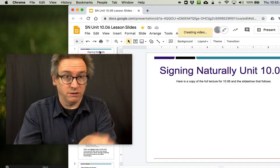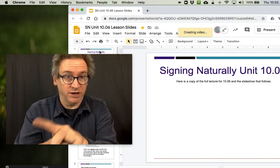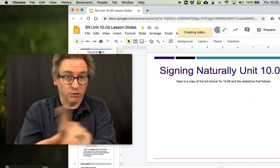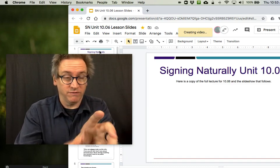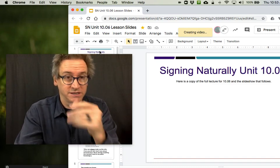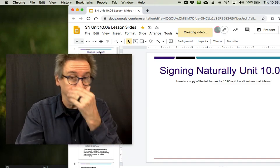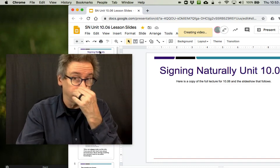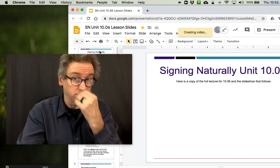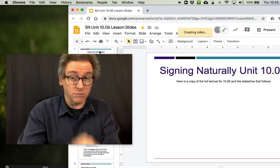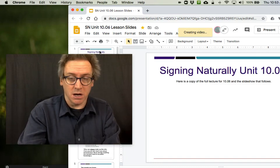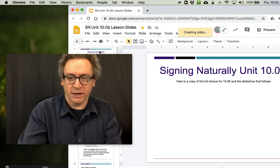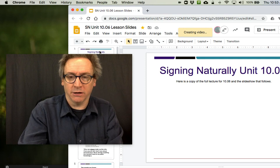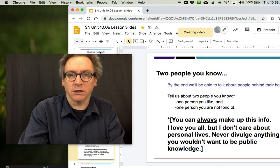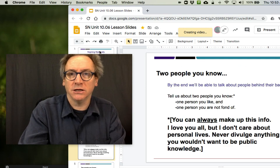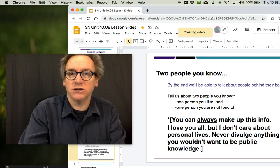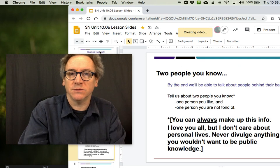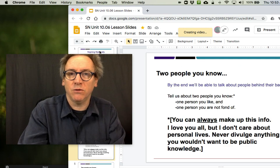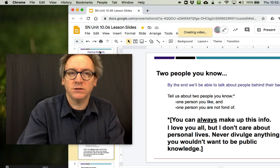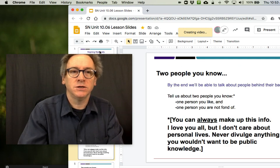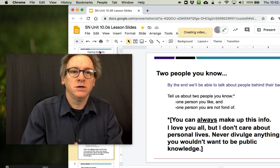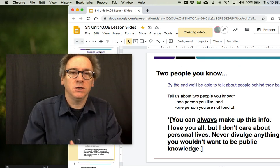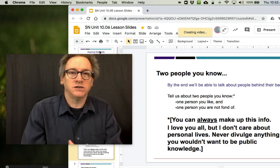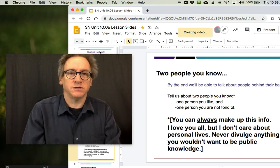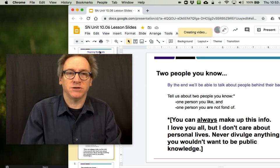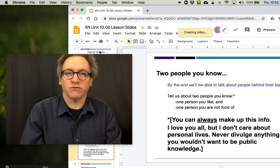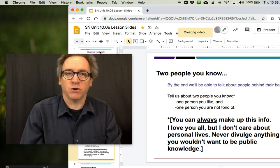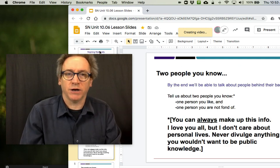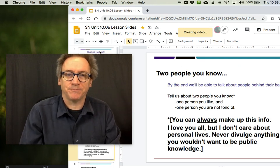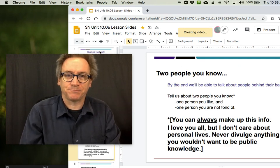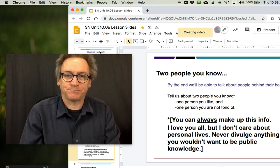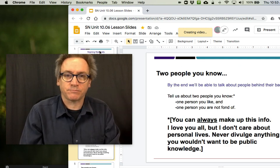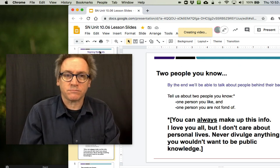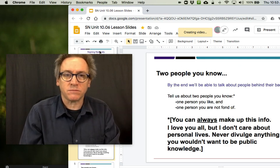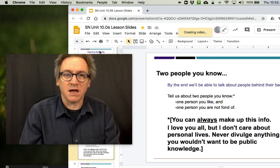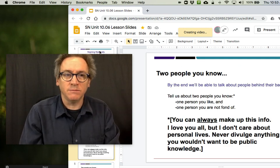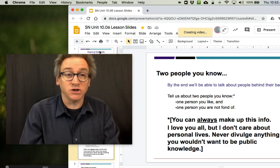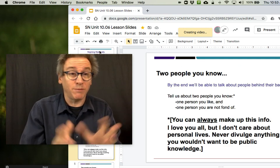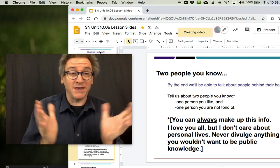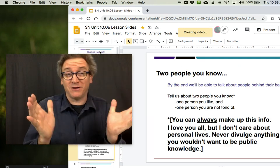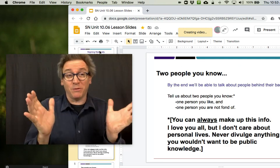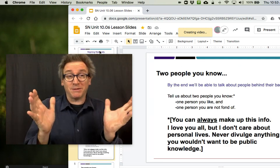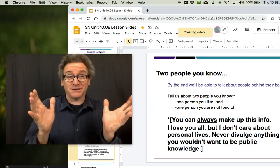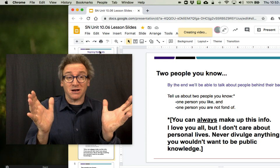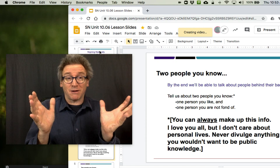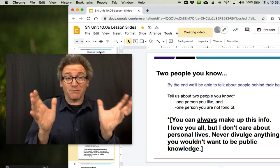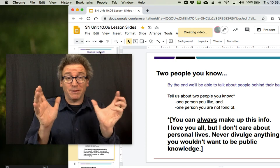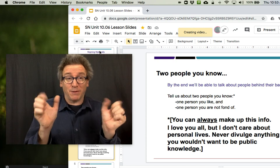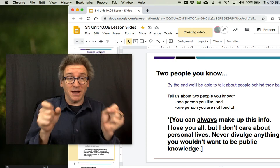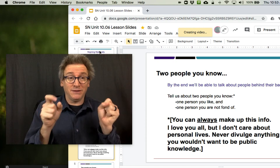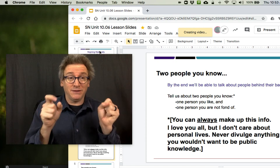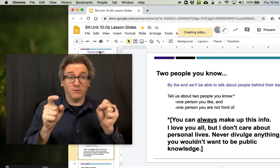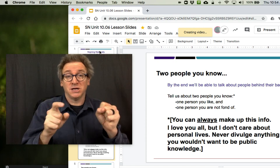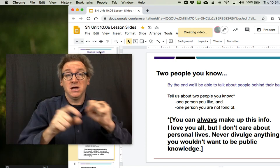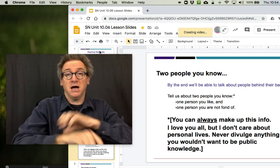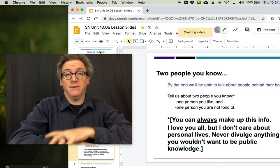the video of this on here in just a moment, as soon as I'm done recording it. So by the end, we'll be able to talk about people behind